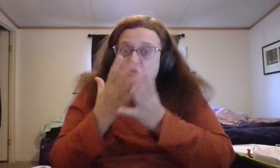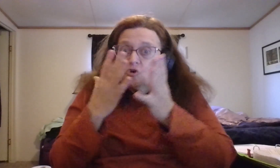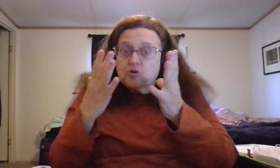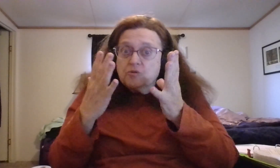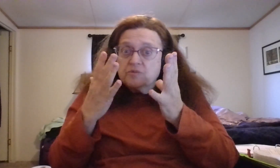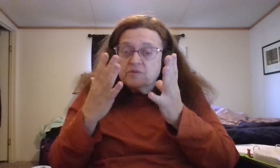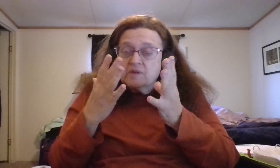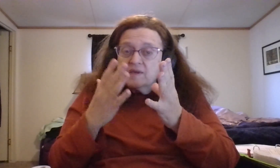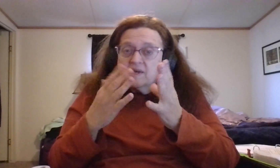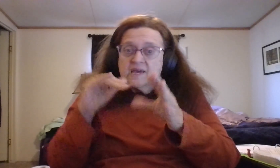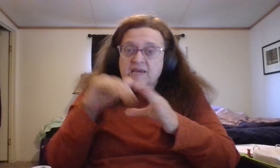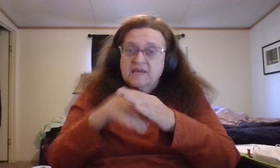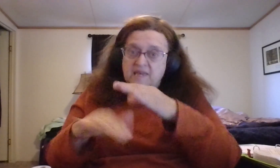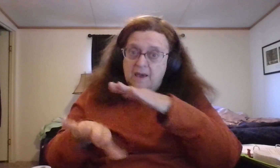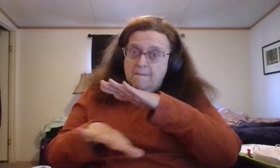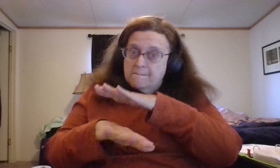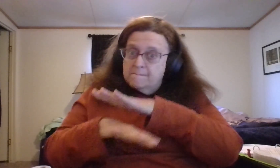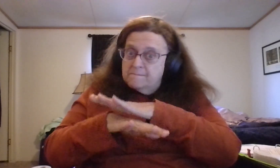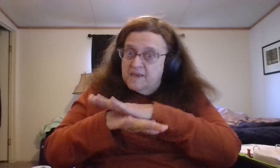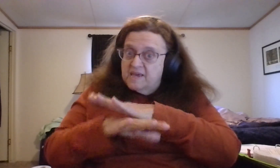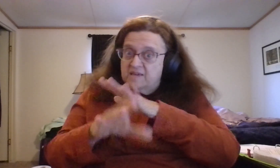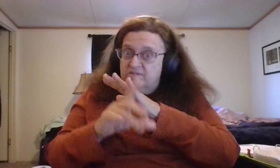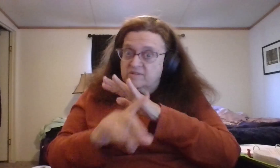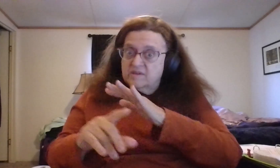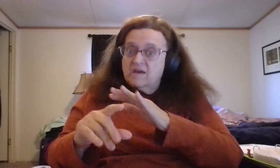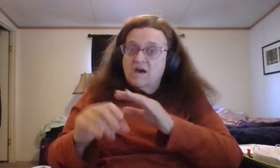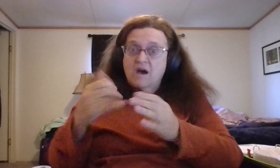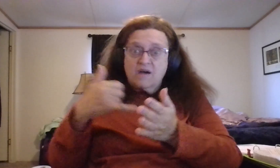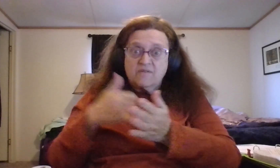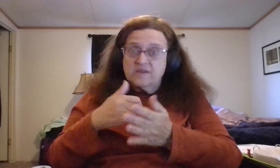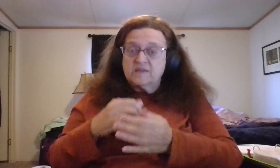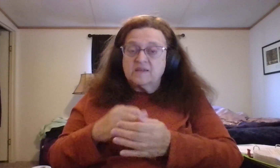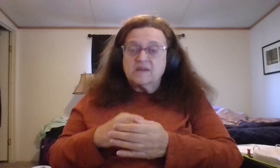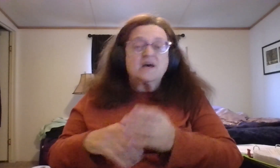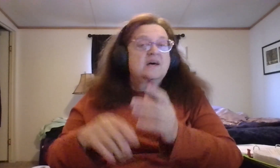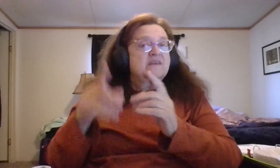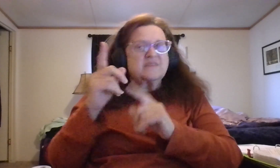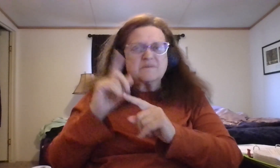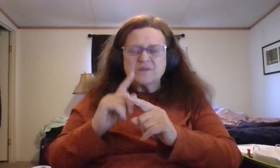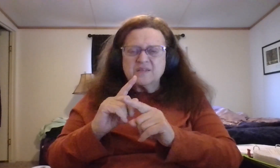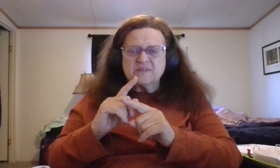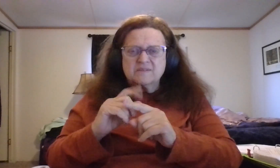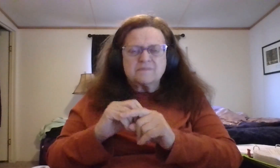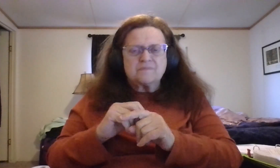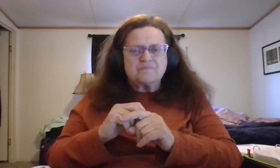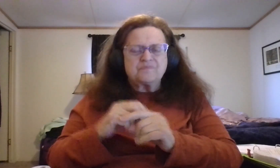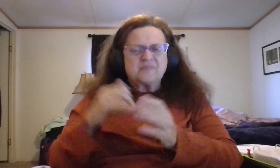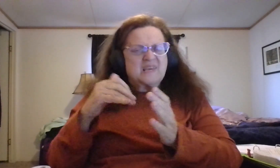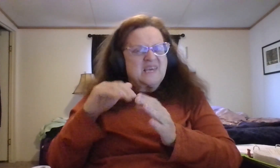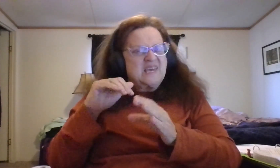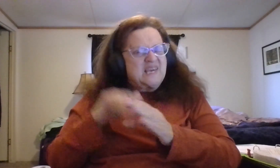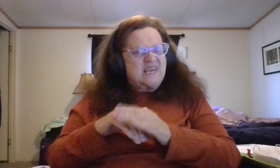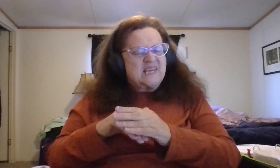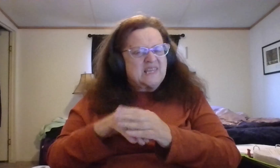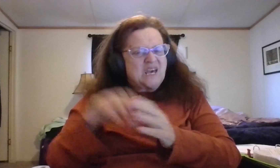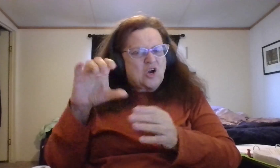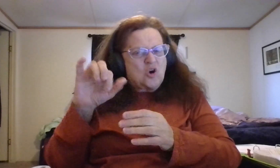the base of the petals. Symbolism. In the courtyard outside